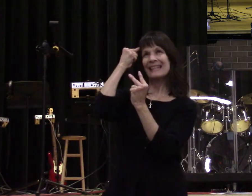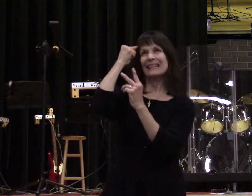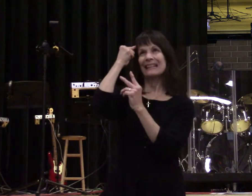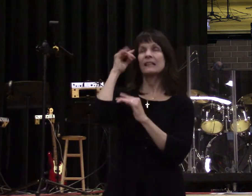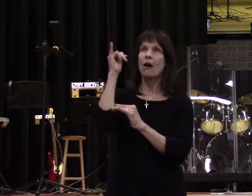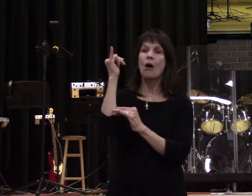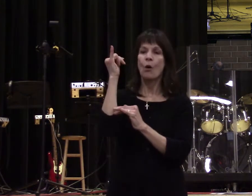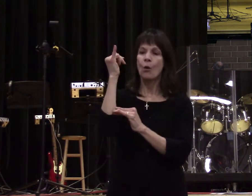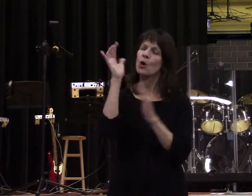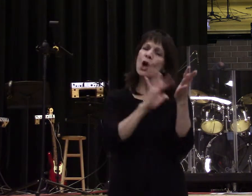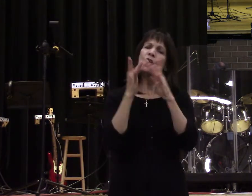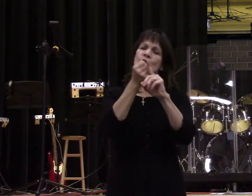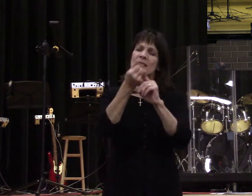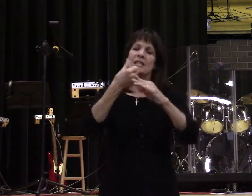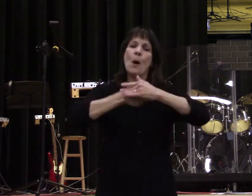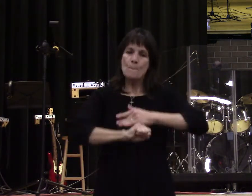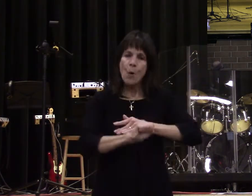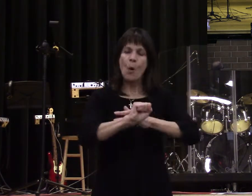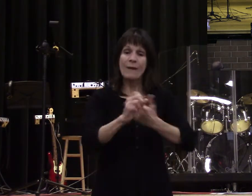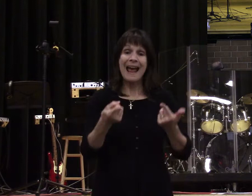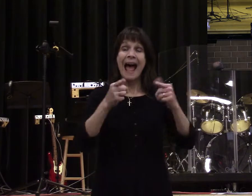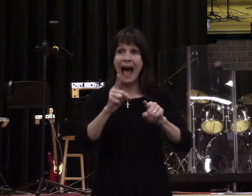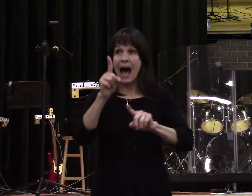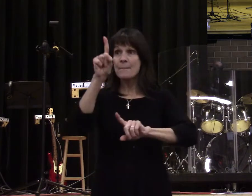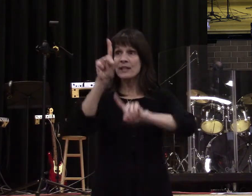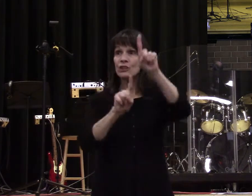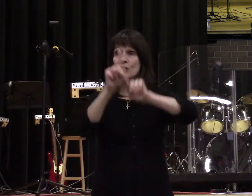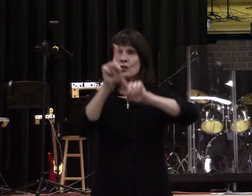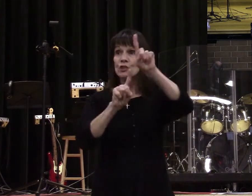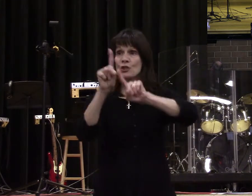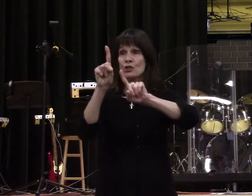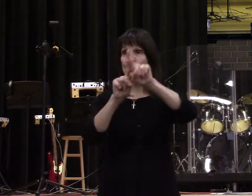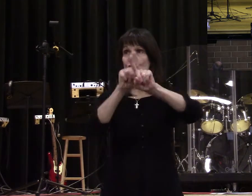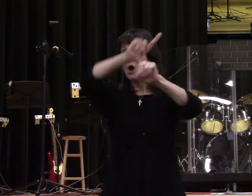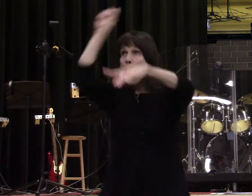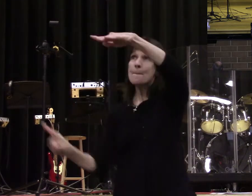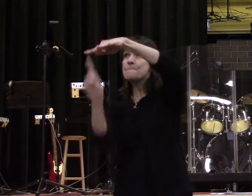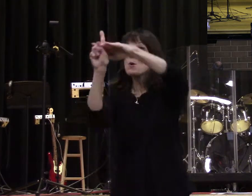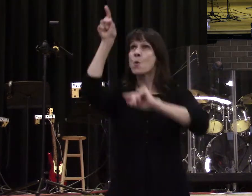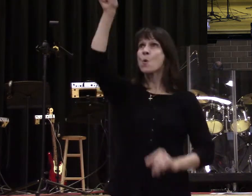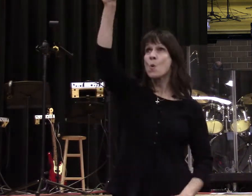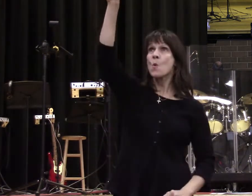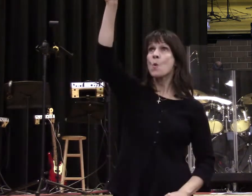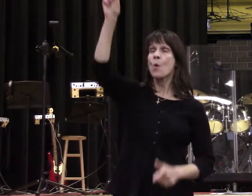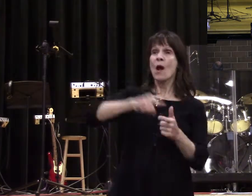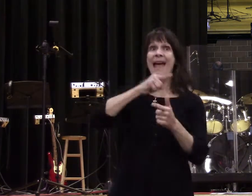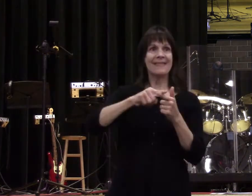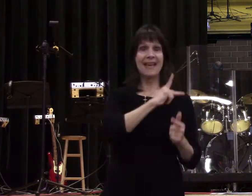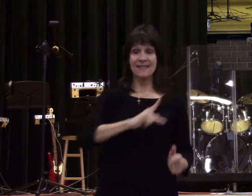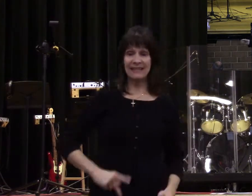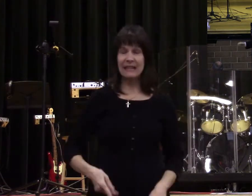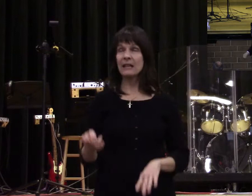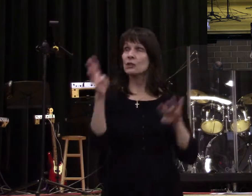said, oh, look, a king is being born. And so then they said, okay, let's load our camels and let's go see